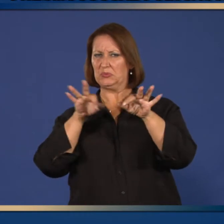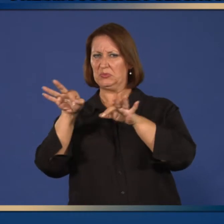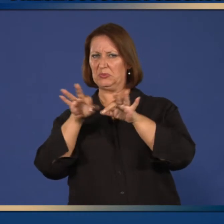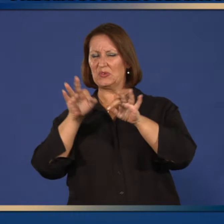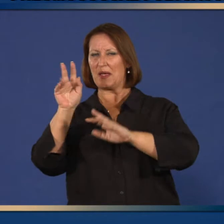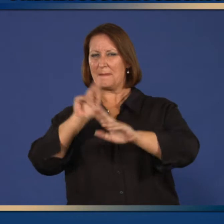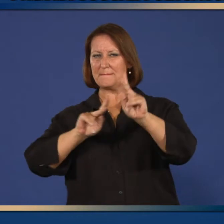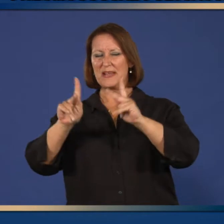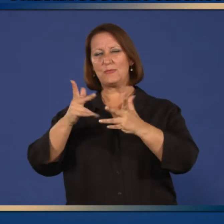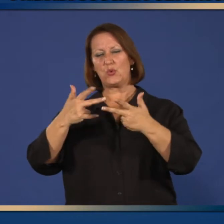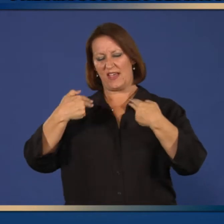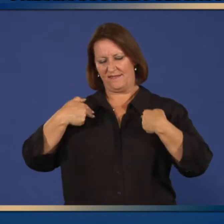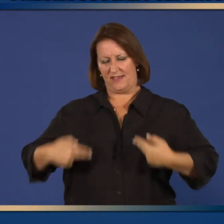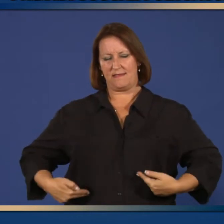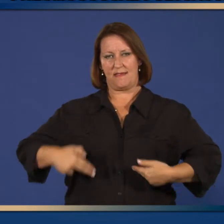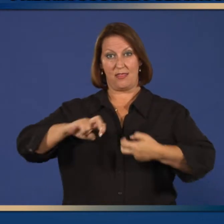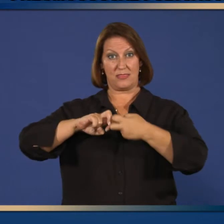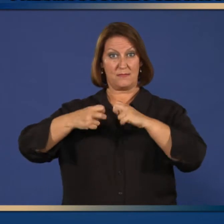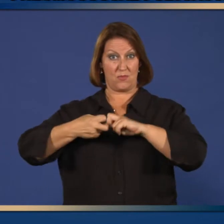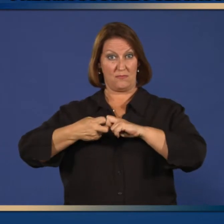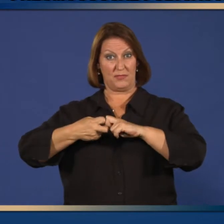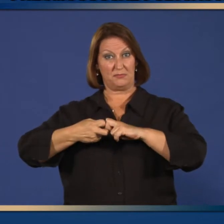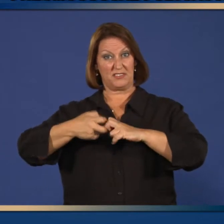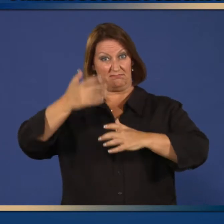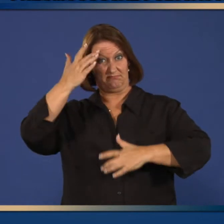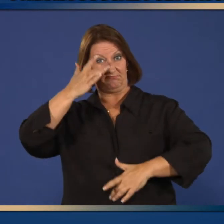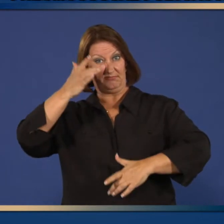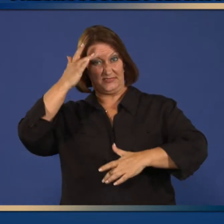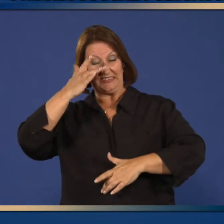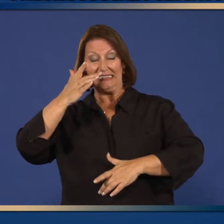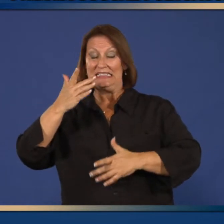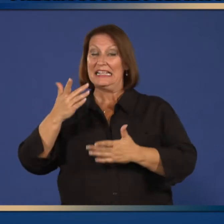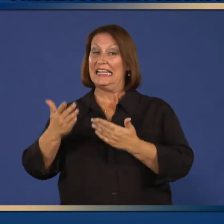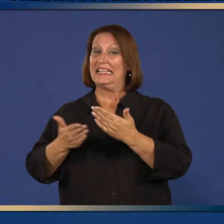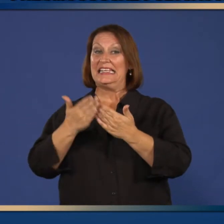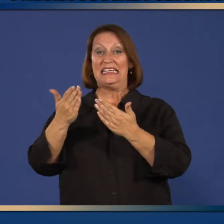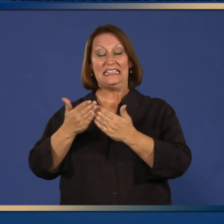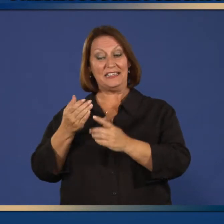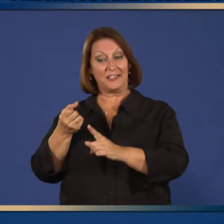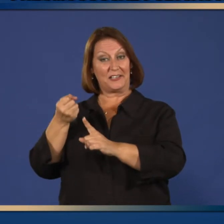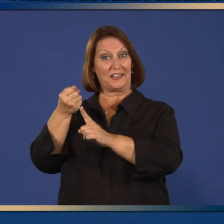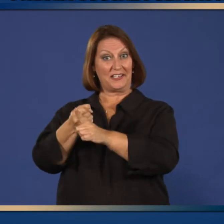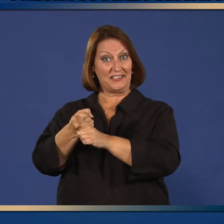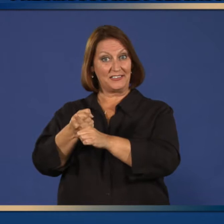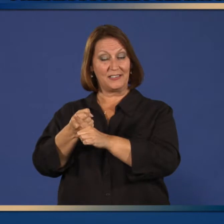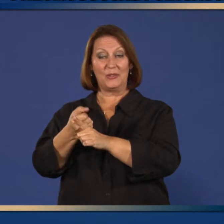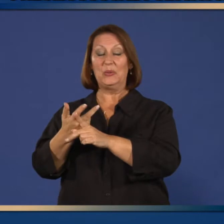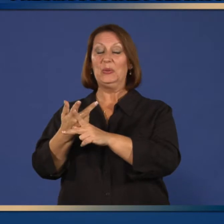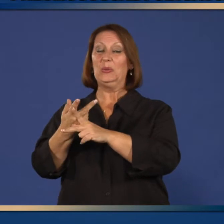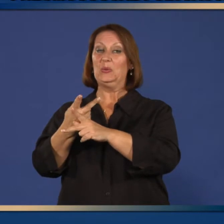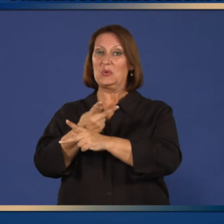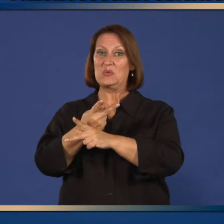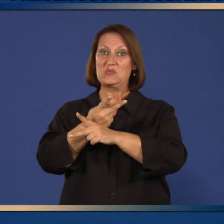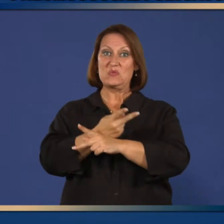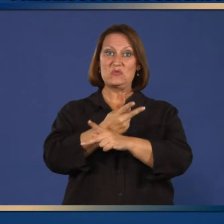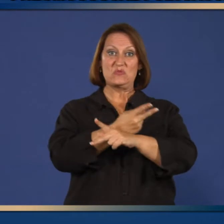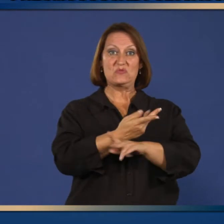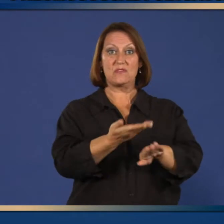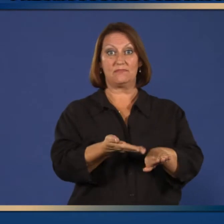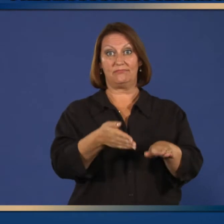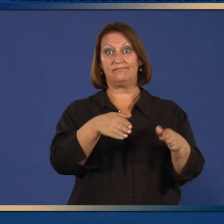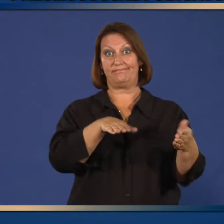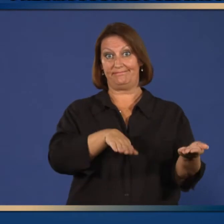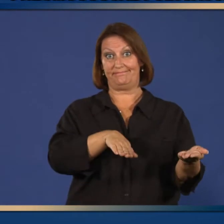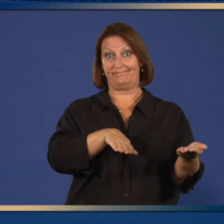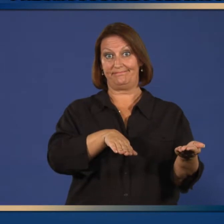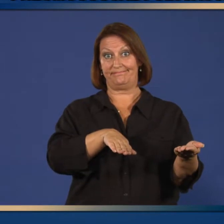People with the health problems described in Section 3 of this statement may be more likely to die from the